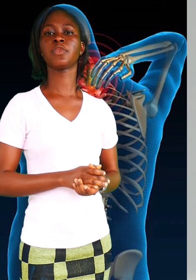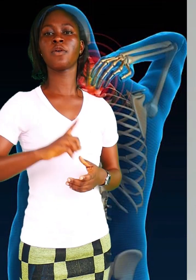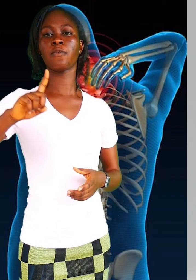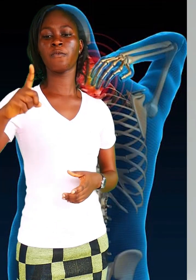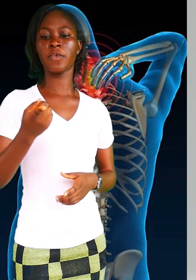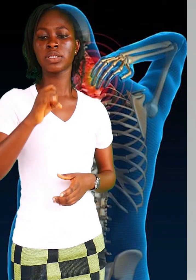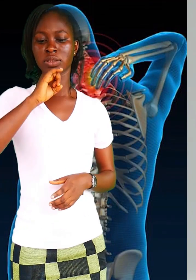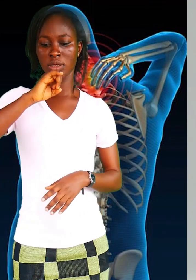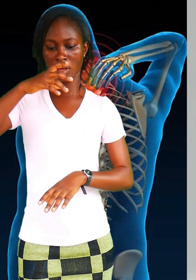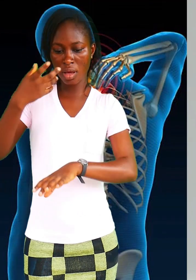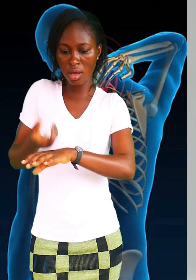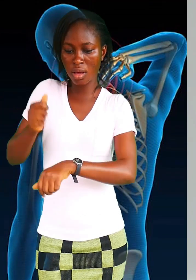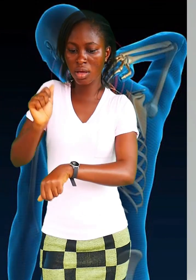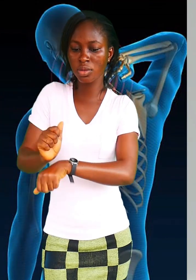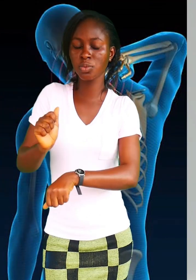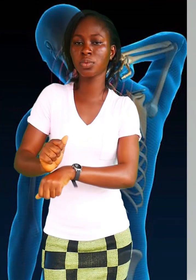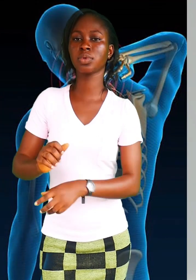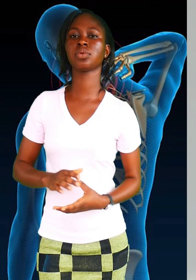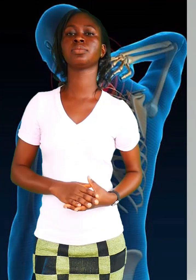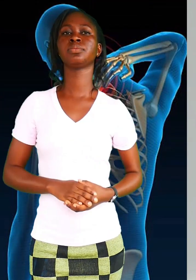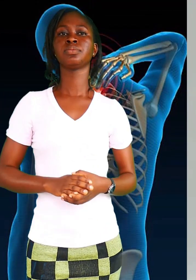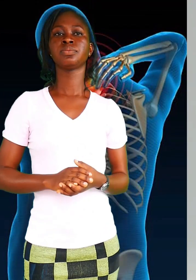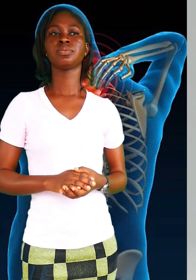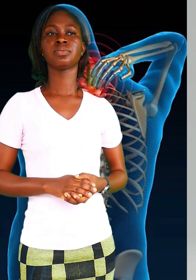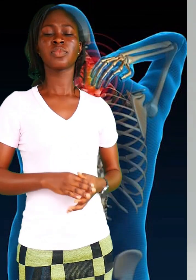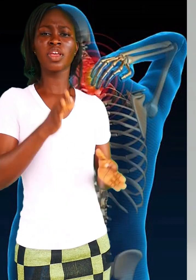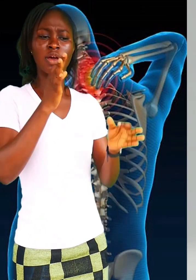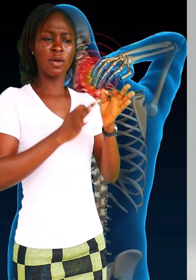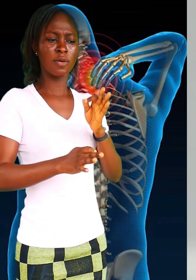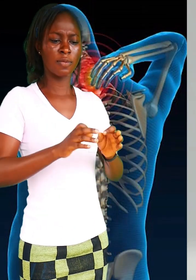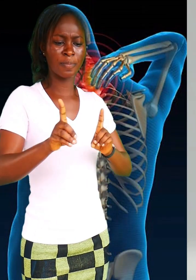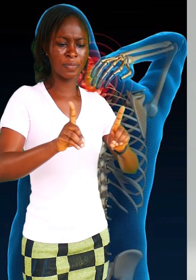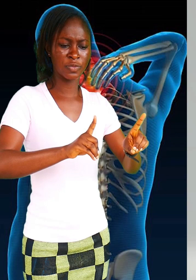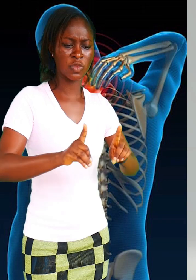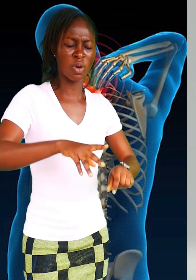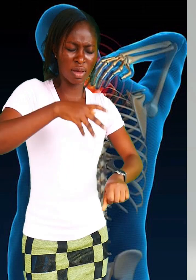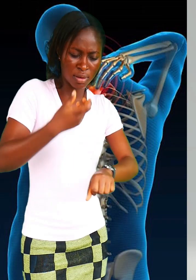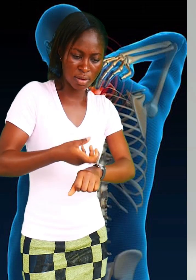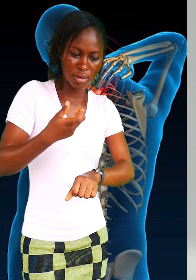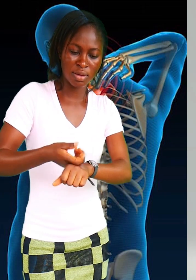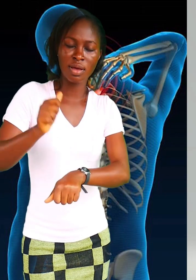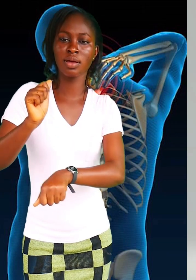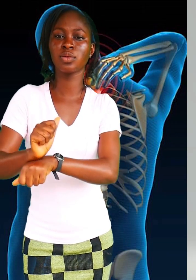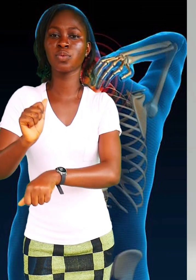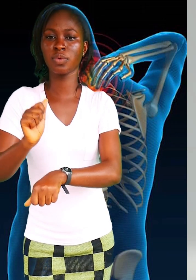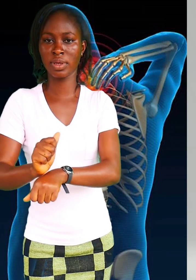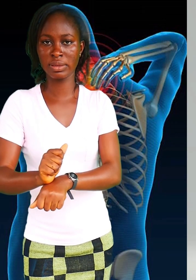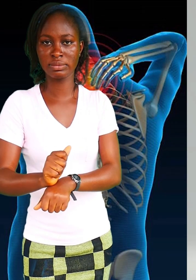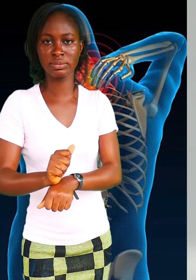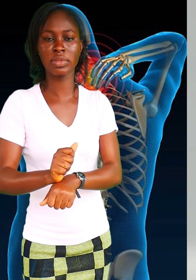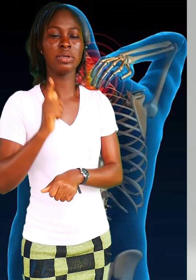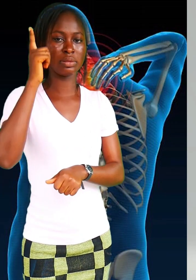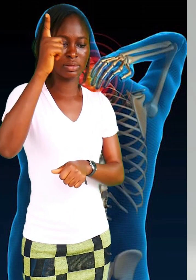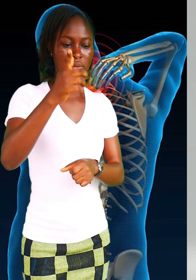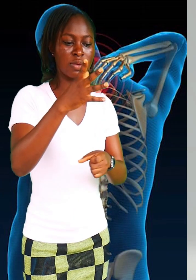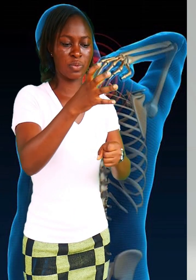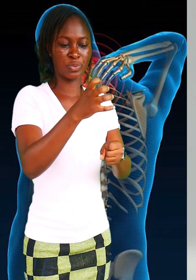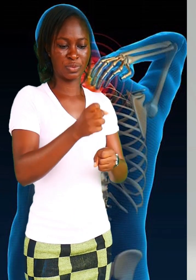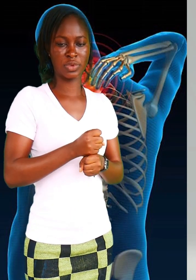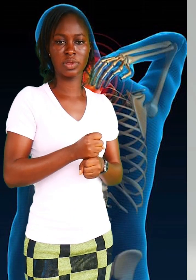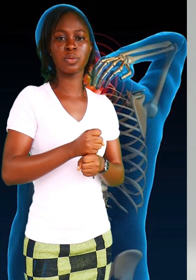piano, said the city piano, Ubin Yahoo. A jumadin be to say, Ado, Ado ye jumadin